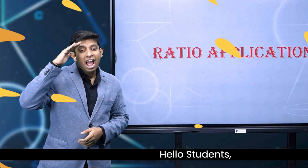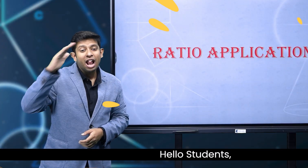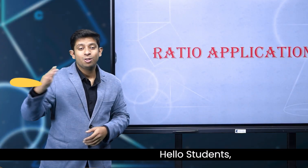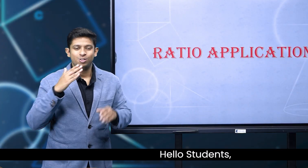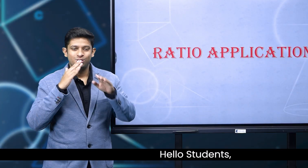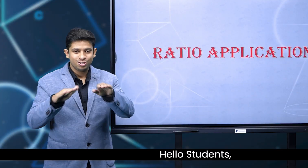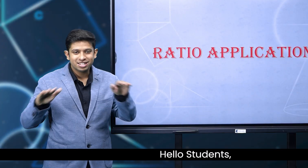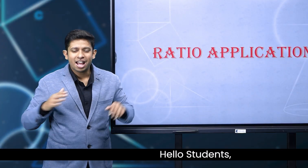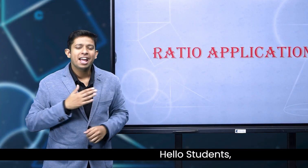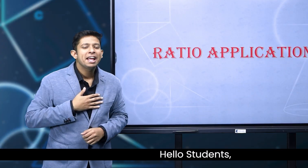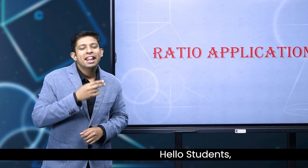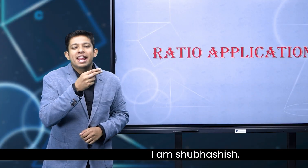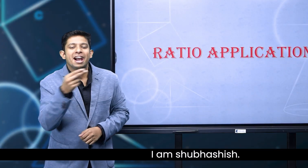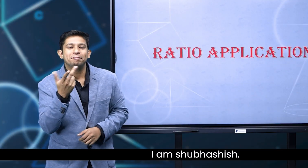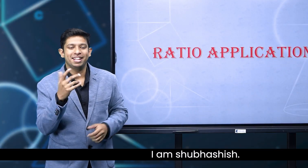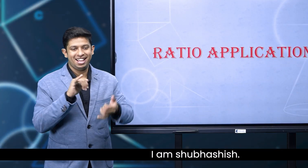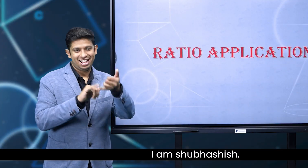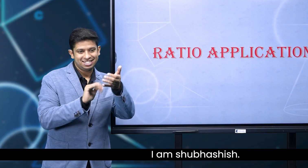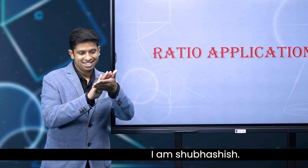Hello students, I am Shubhashish.